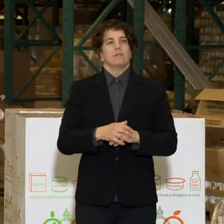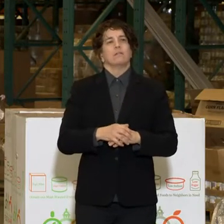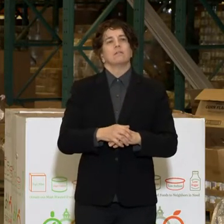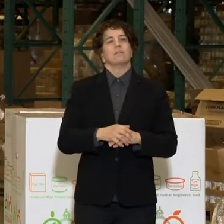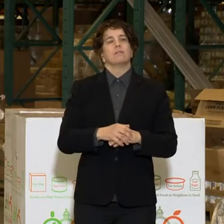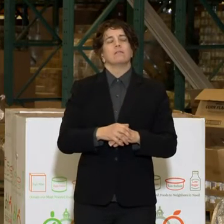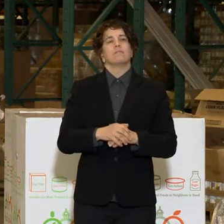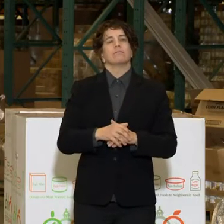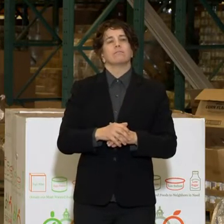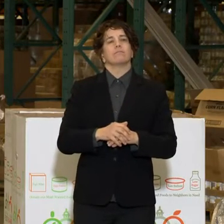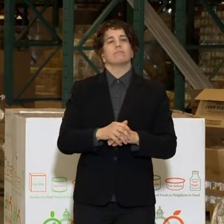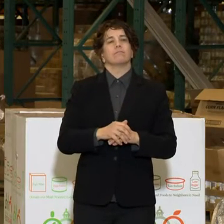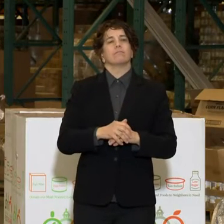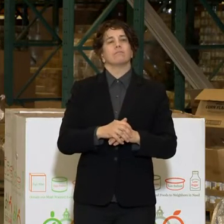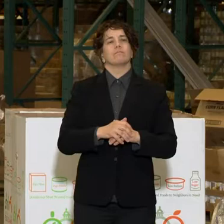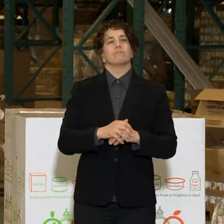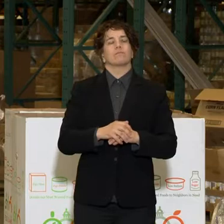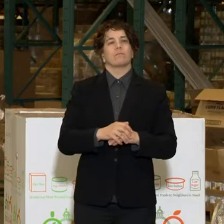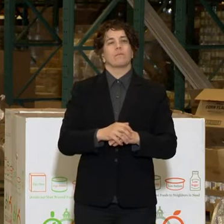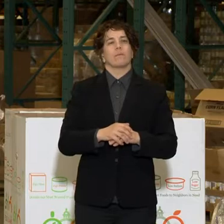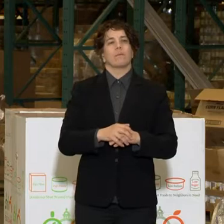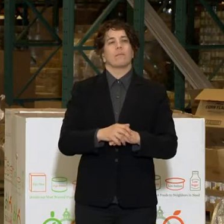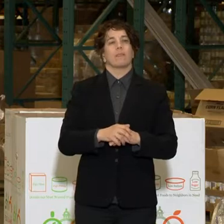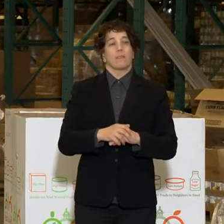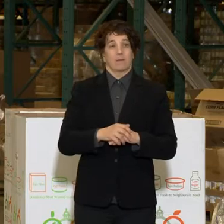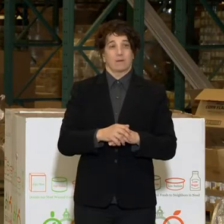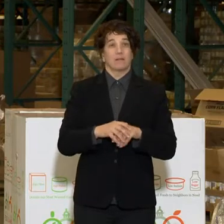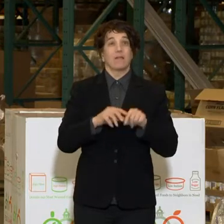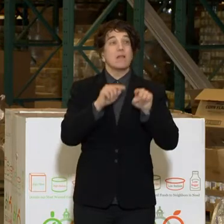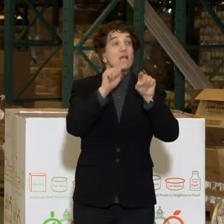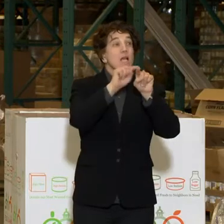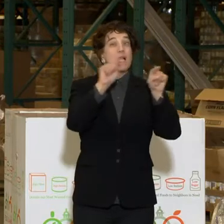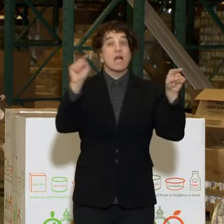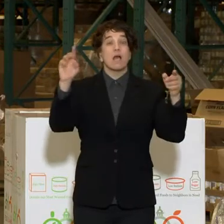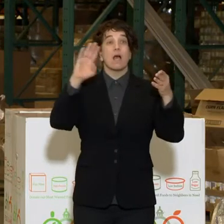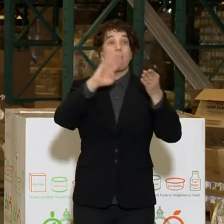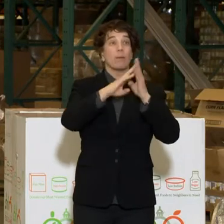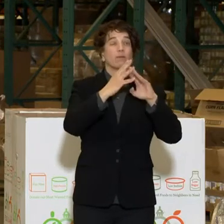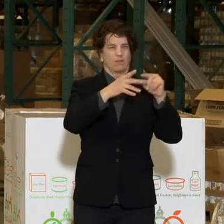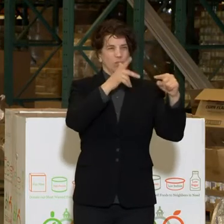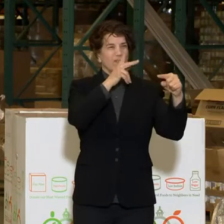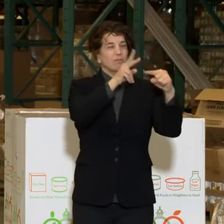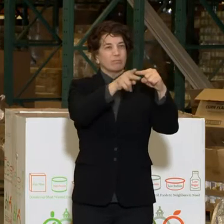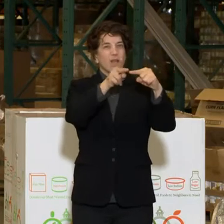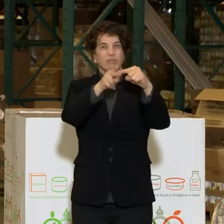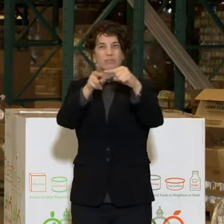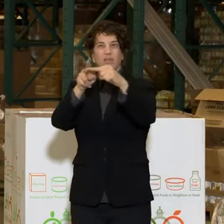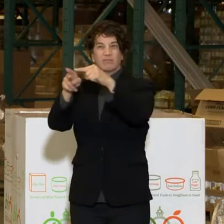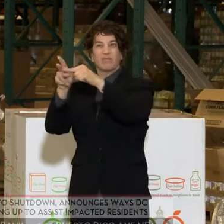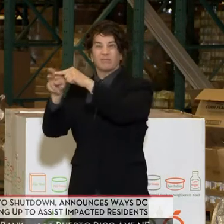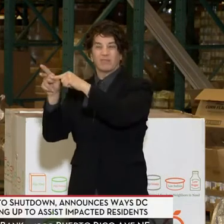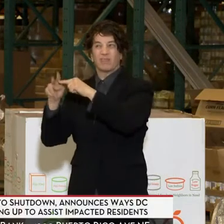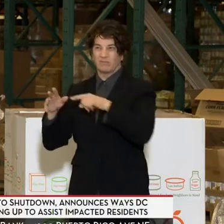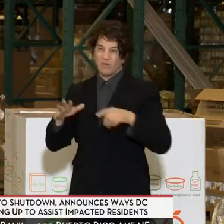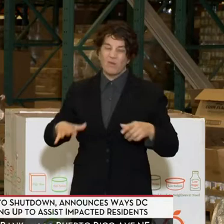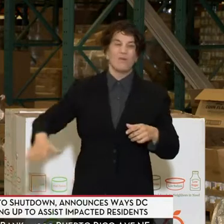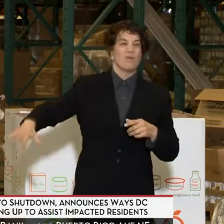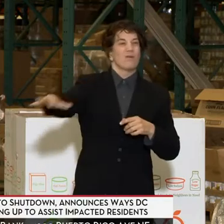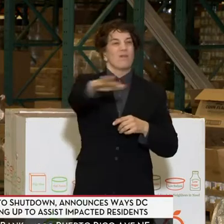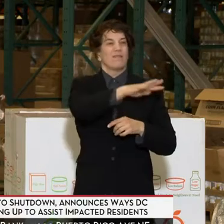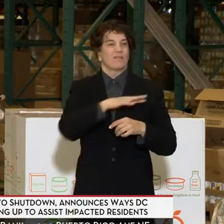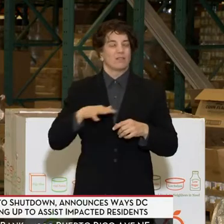have stepped up to the plate. These acts of kindness and generosity reflect our DC